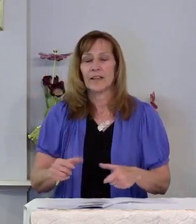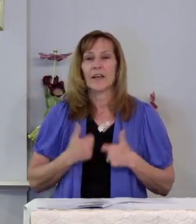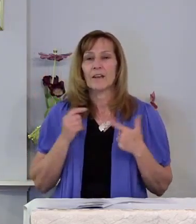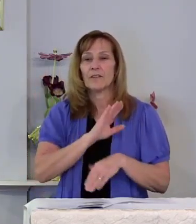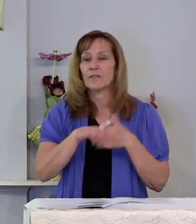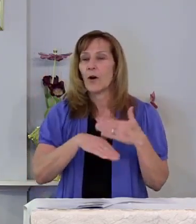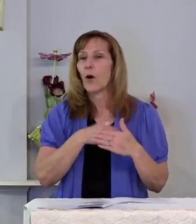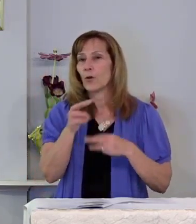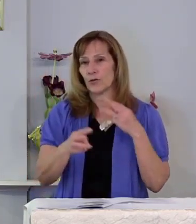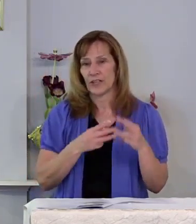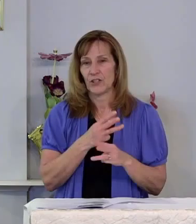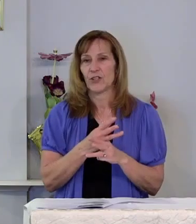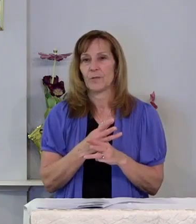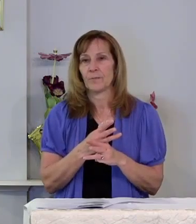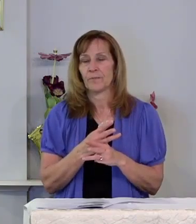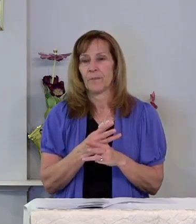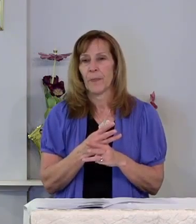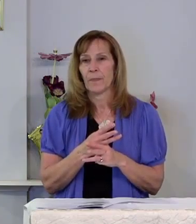Now go tell the news.